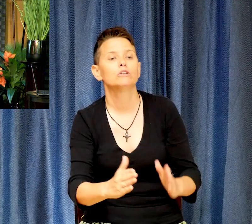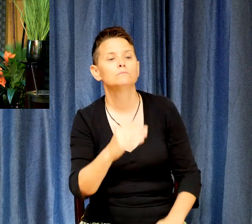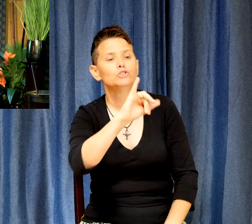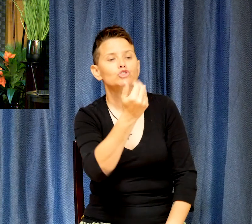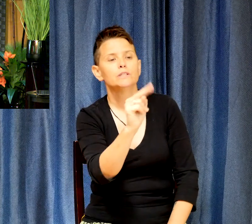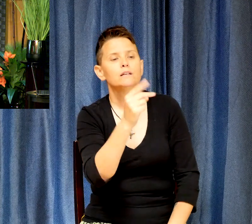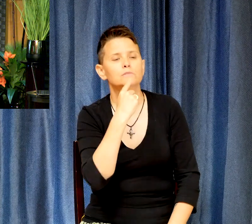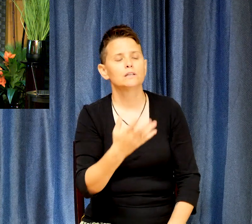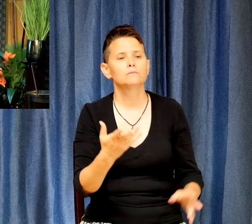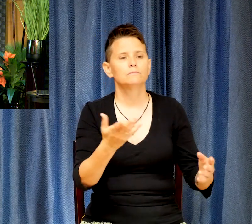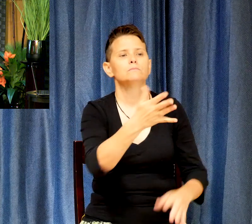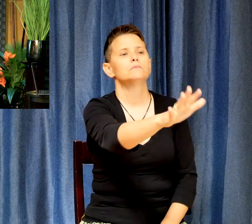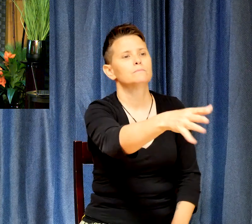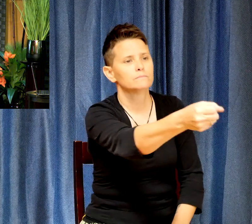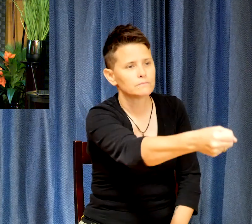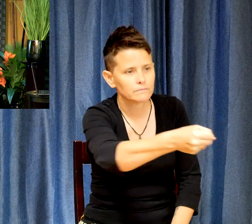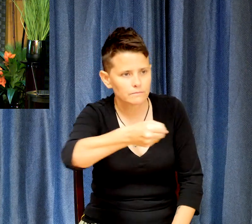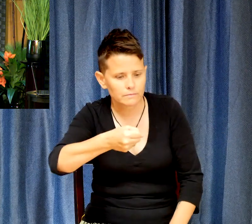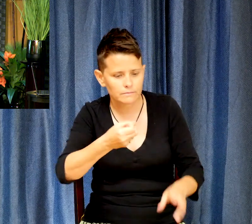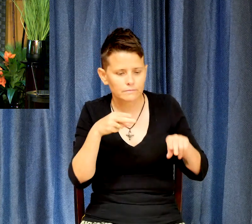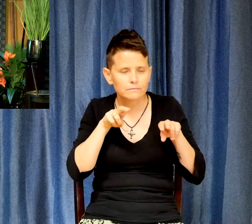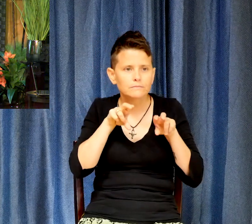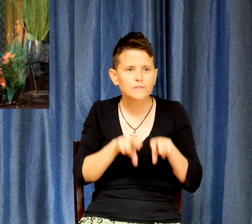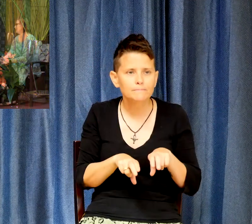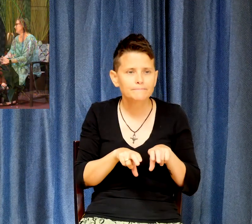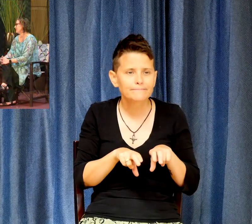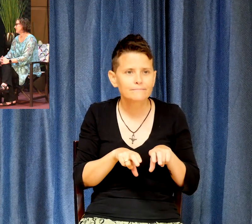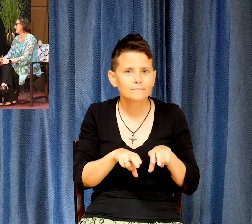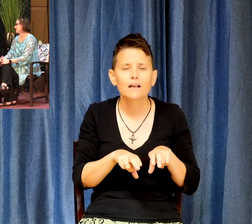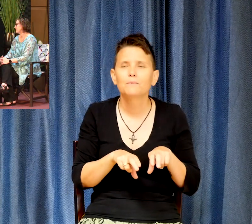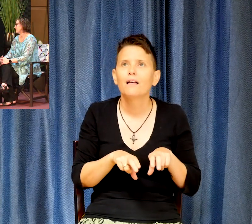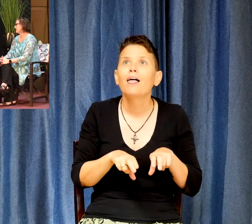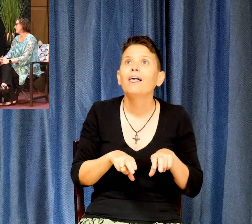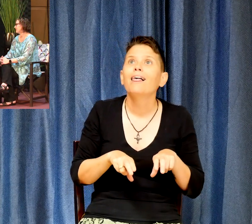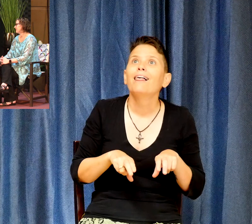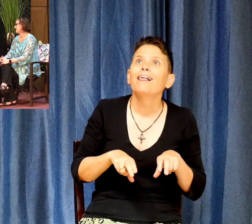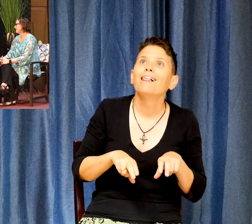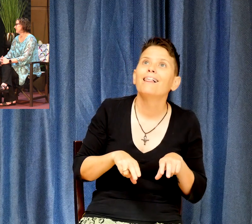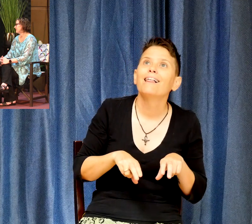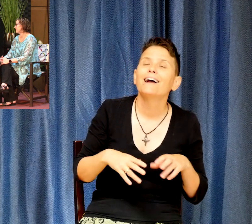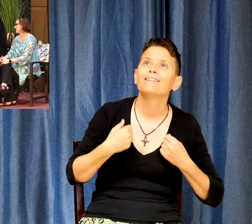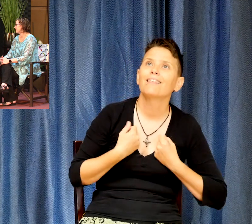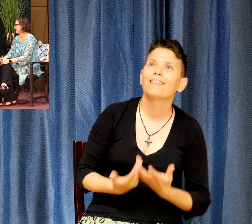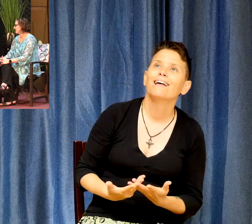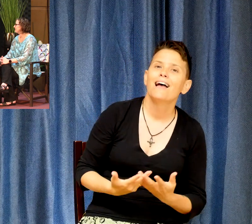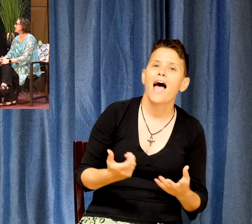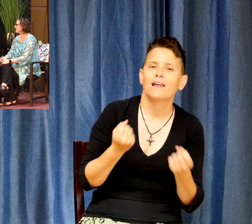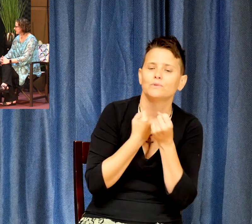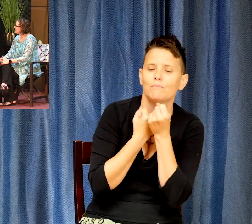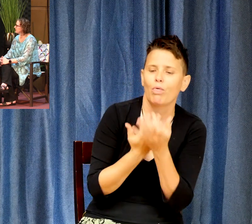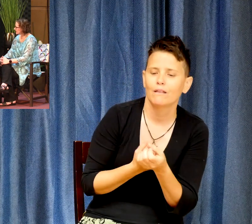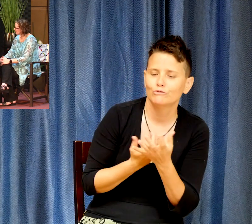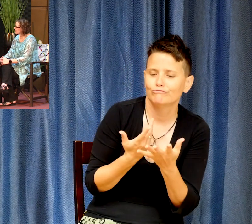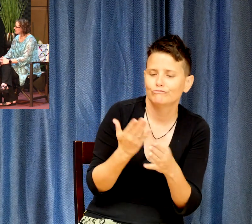like, oof, like here it came. Like that sense of unworthiness. And can I just deliver this message? Can I be in a space